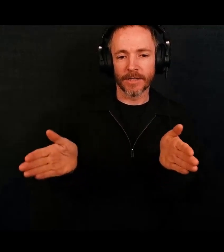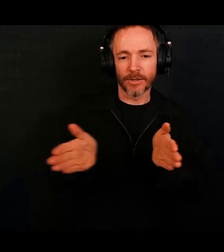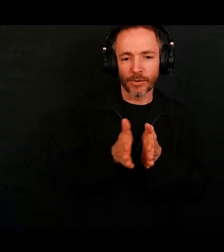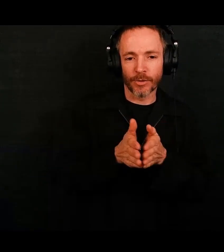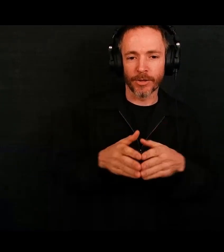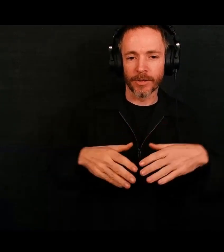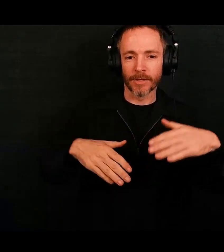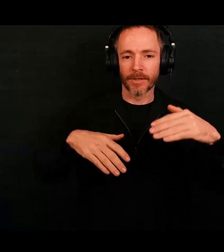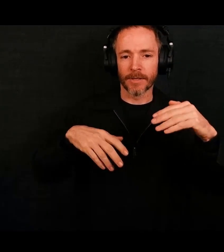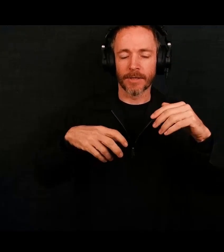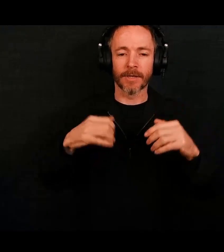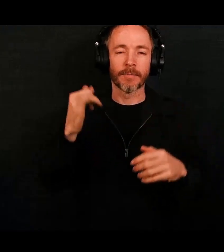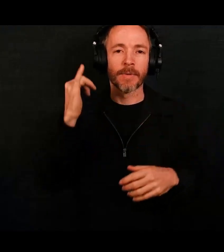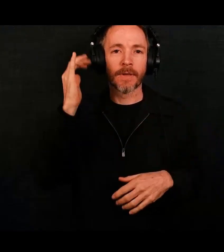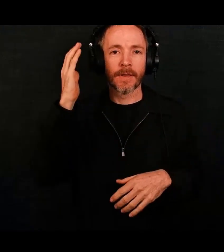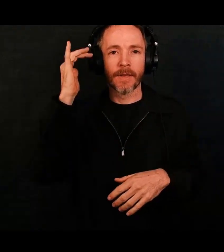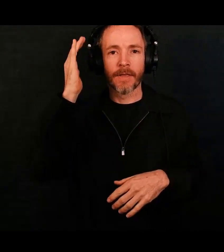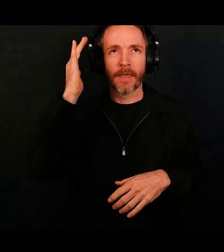foot shorter.